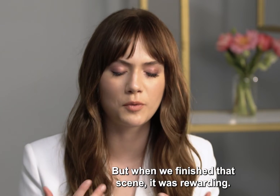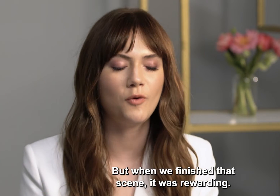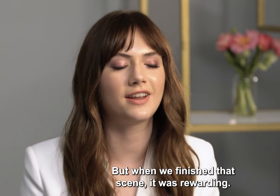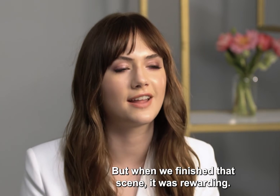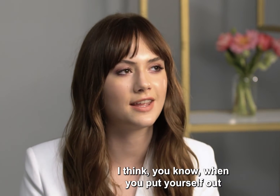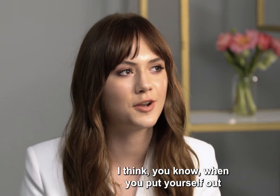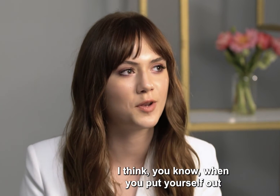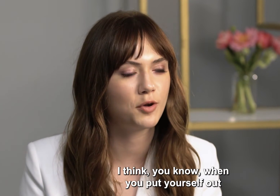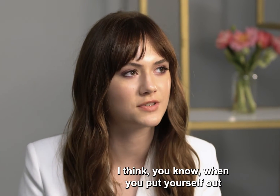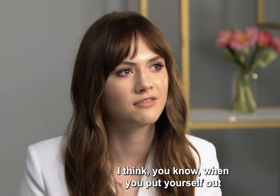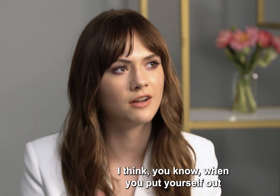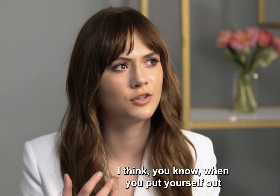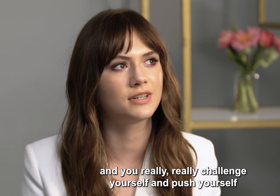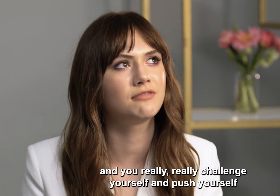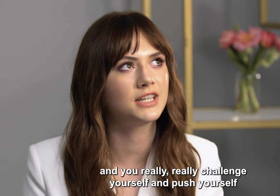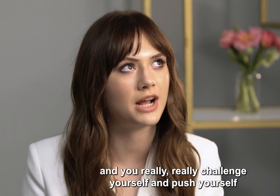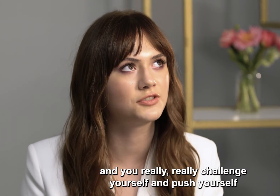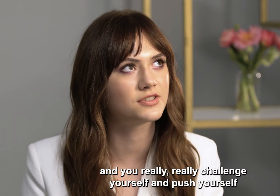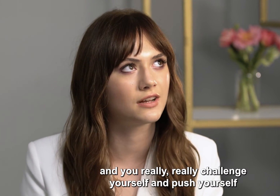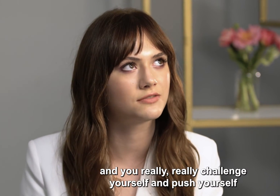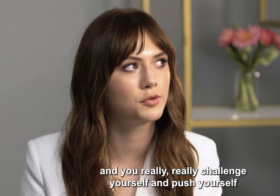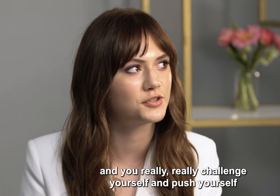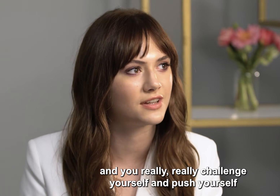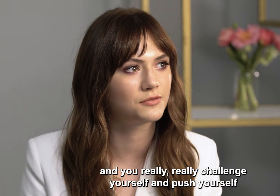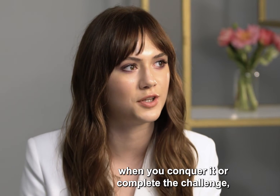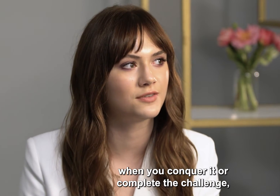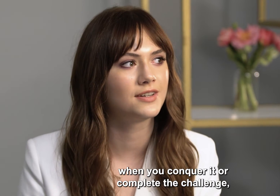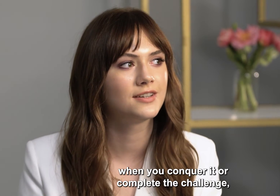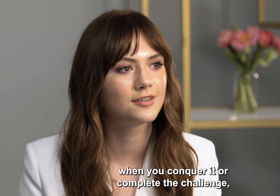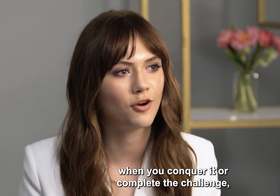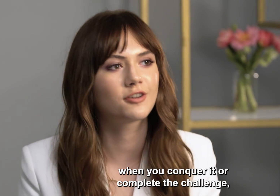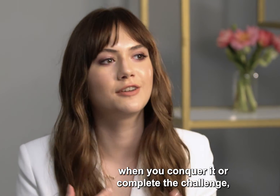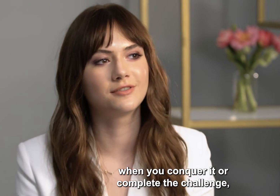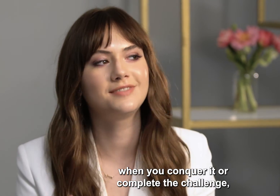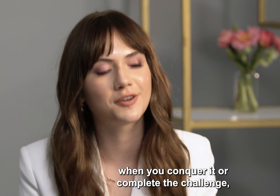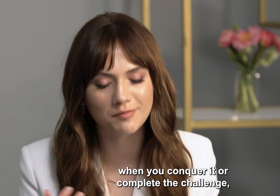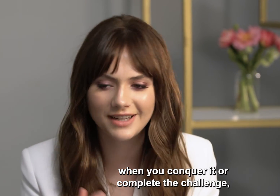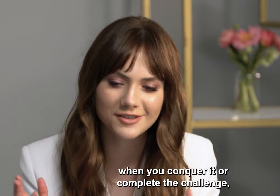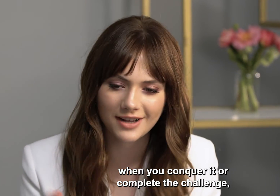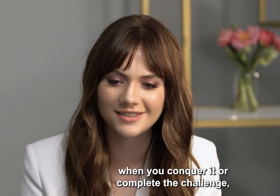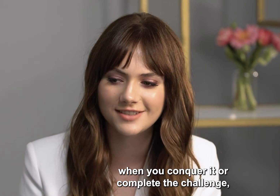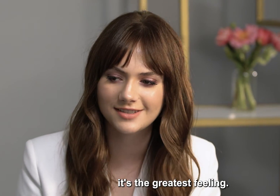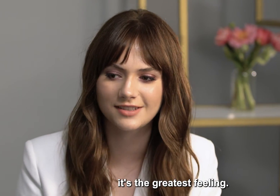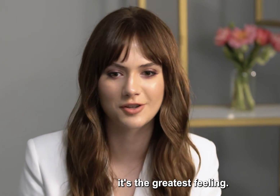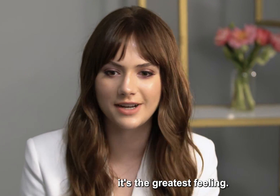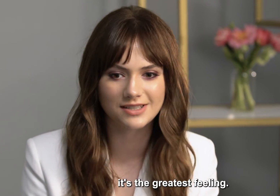rewarding. think, you know, when you put yourself out and you really, really challenge yourself and push yourself, when you conquer it or, you know, complete the challenge, it's the greatest